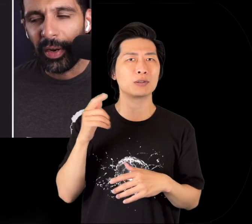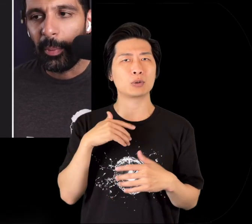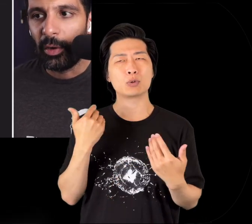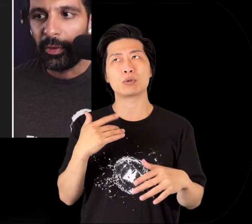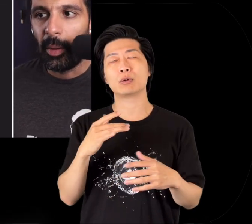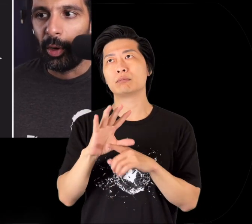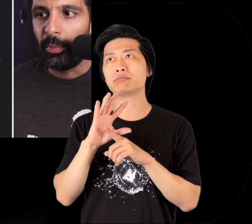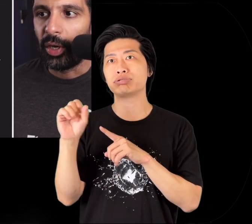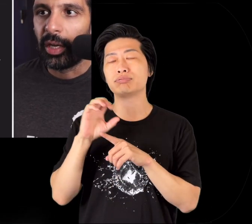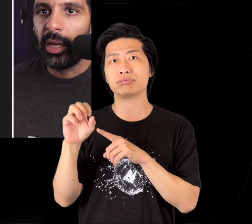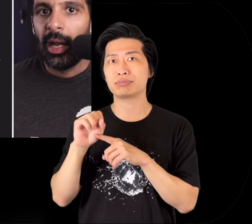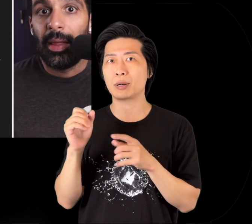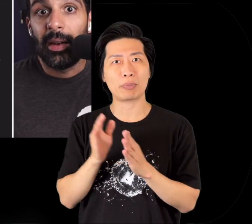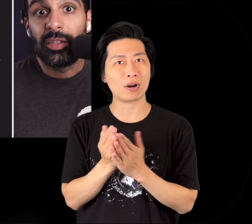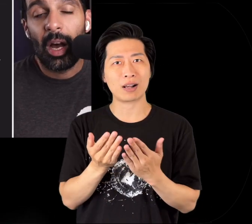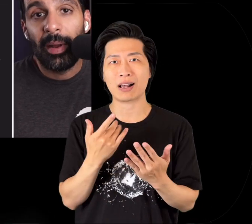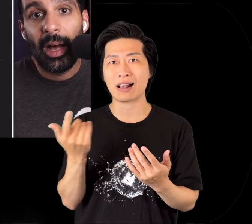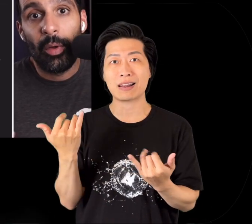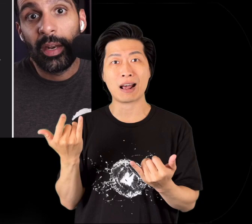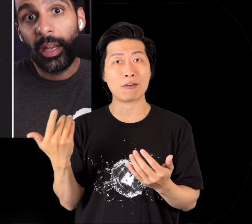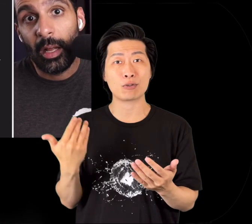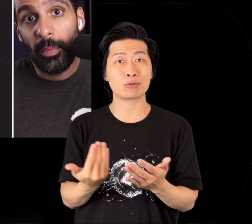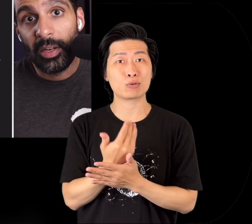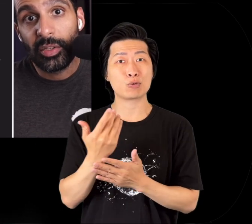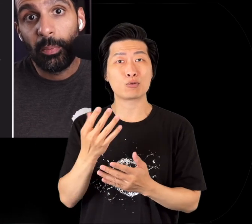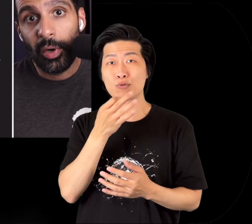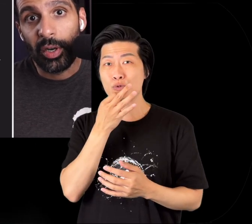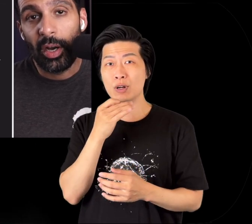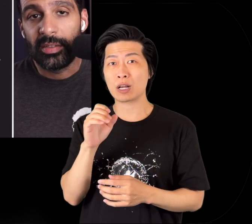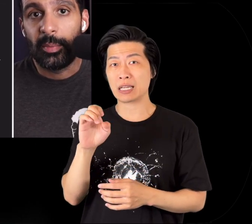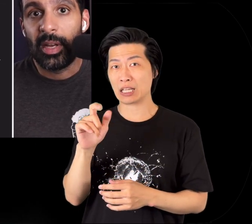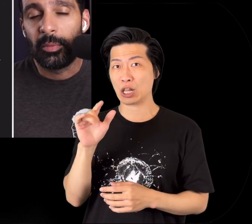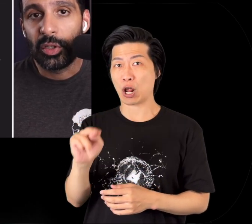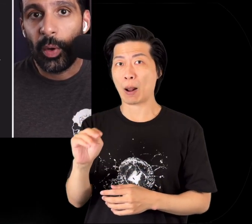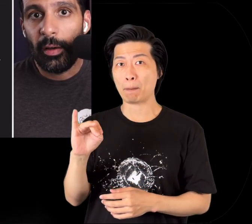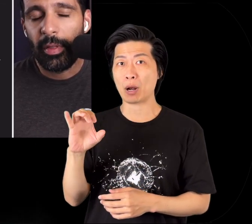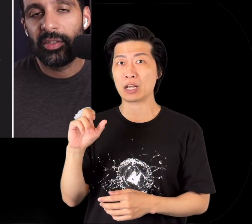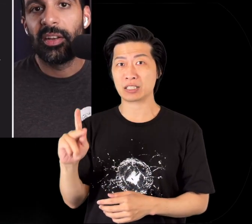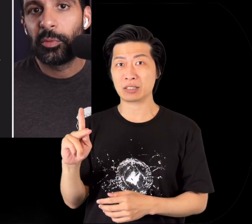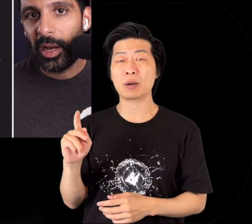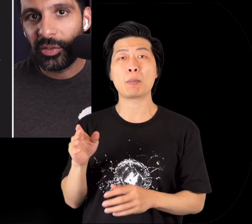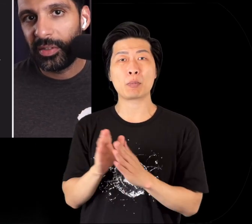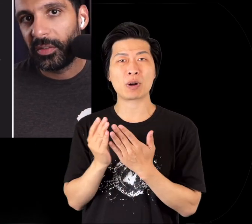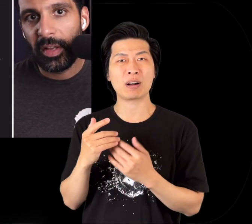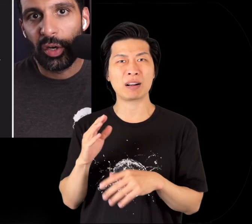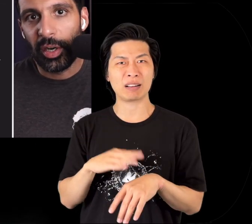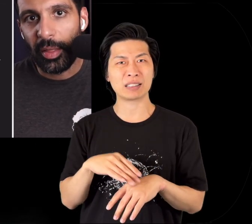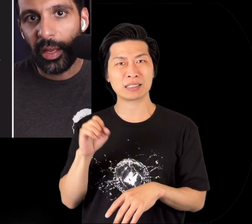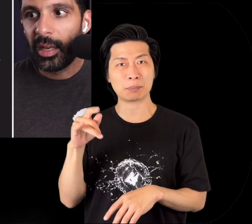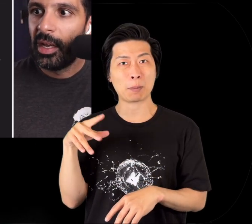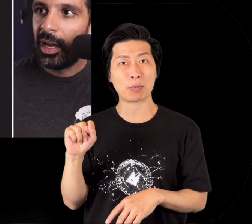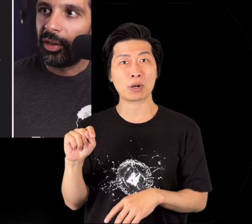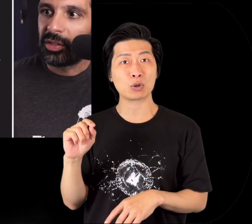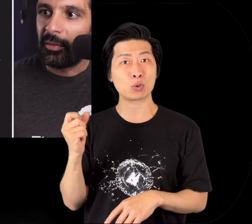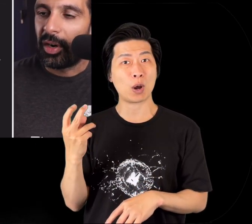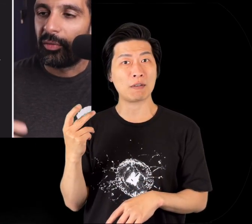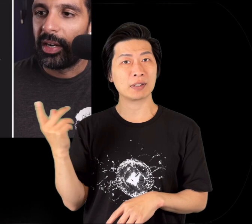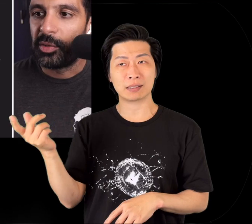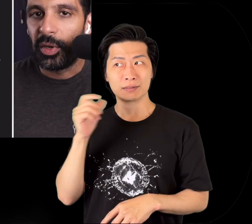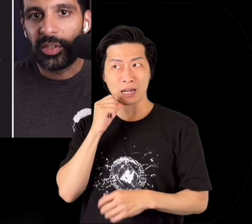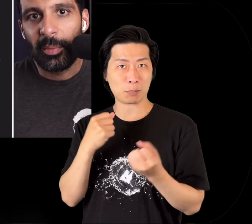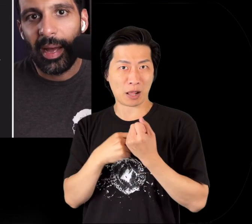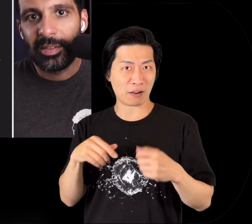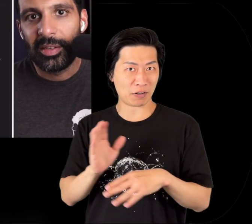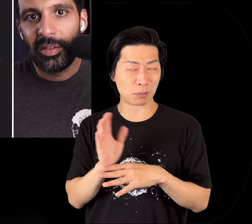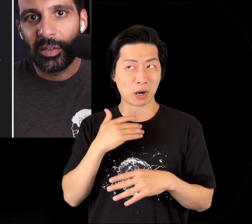audiobook. Phenomenal book. And then he's coming out with an Elon Musk book on September 12th. He's not sponsoring this video or nothing. I just have read